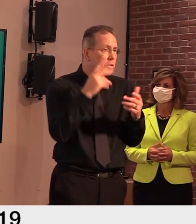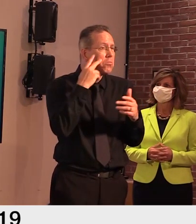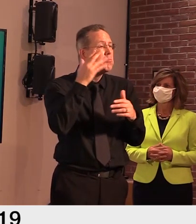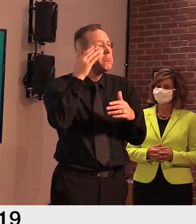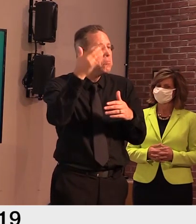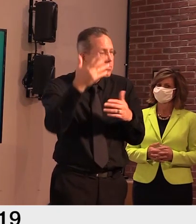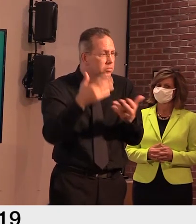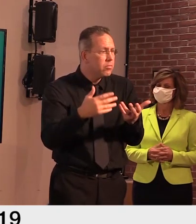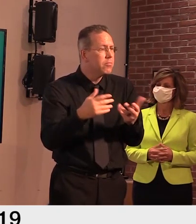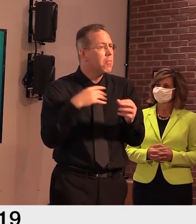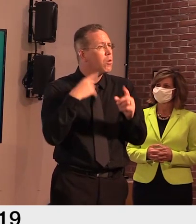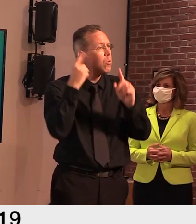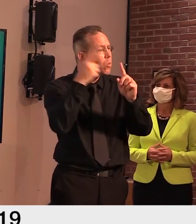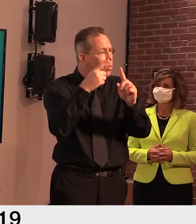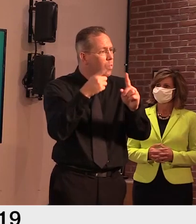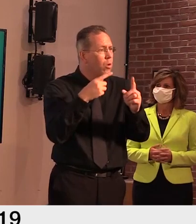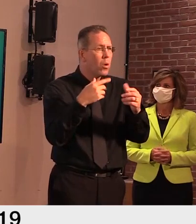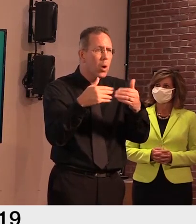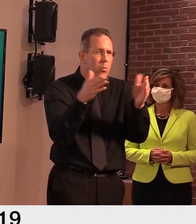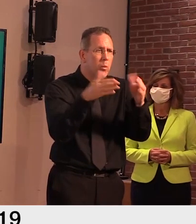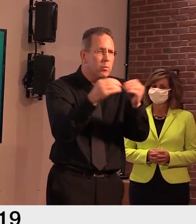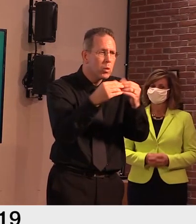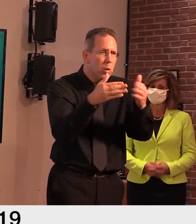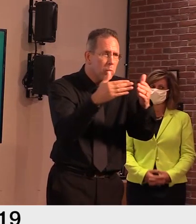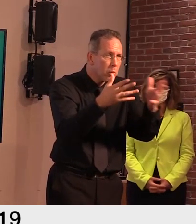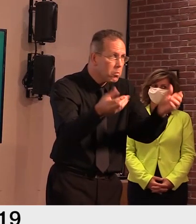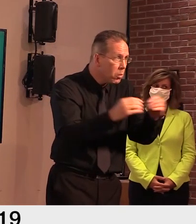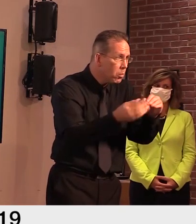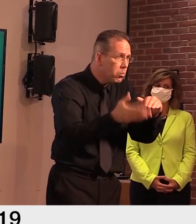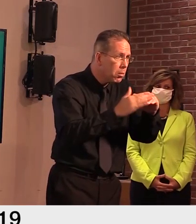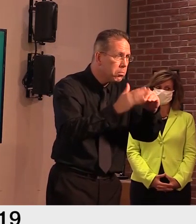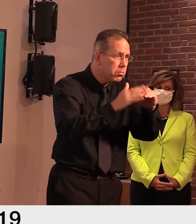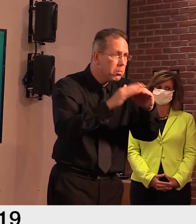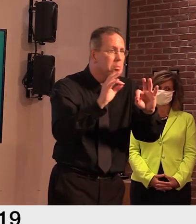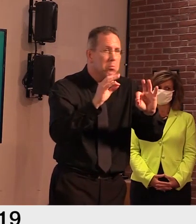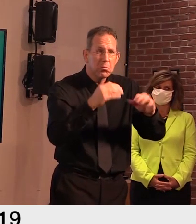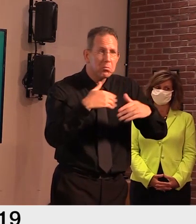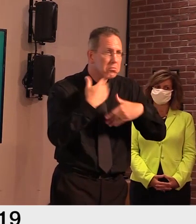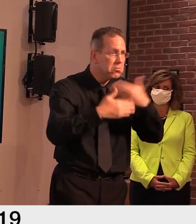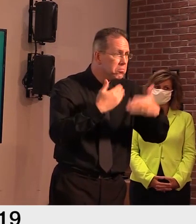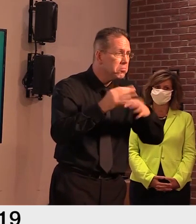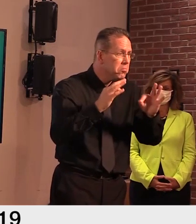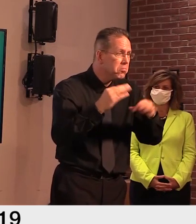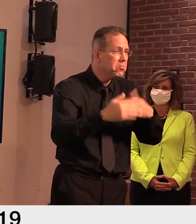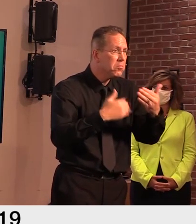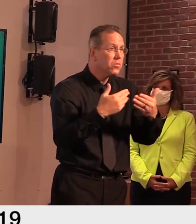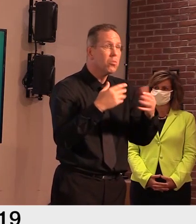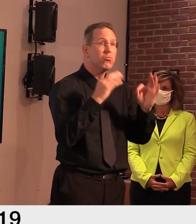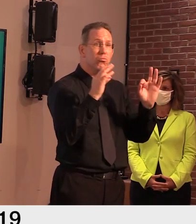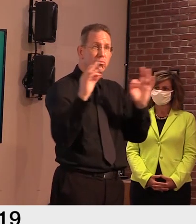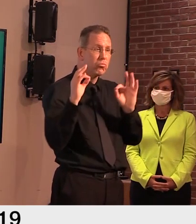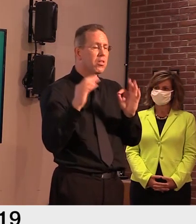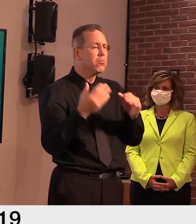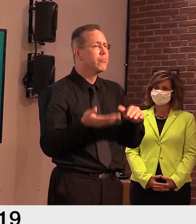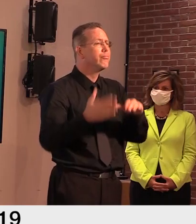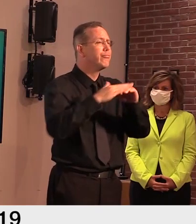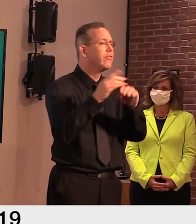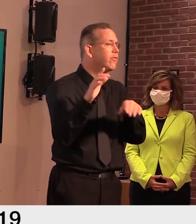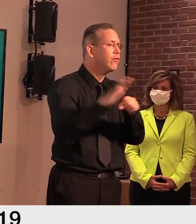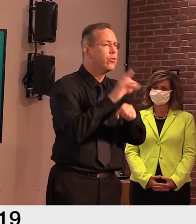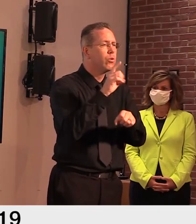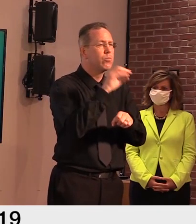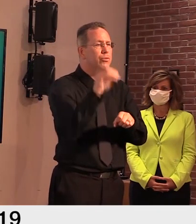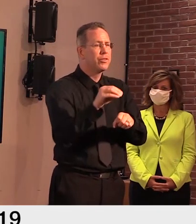we've gone from 25, we're getting to 50. We're hoping in some areas we're going further than